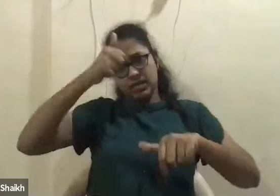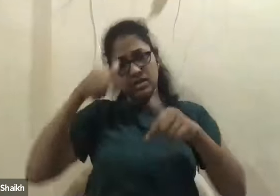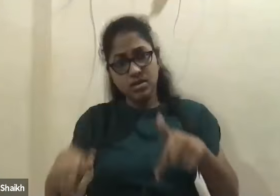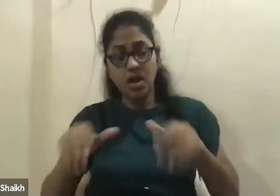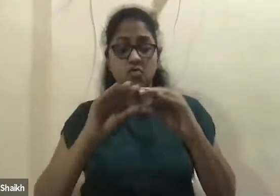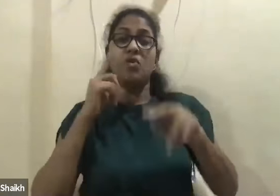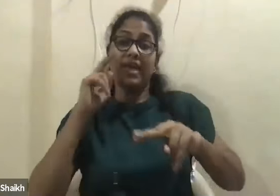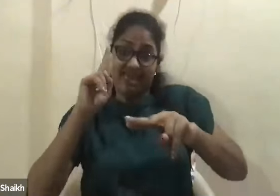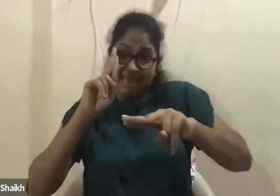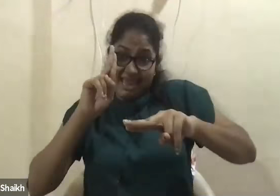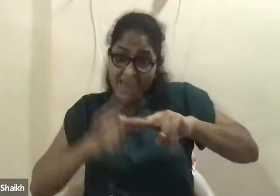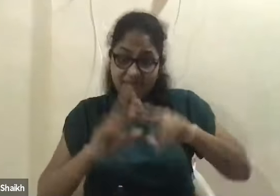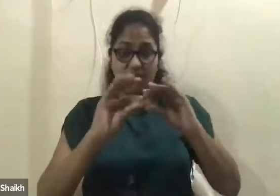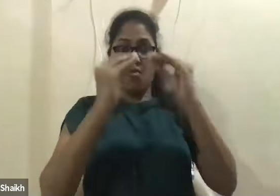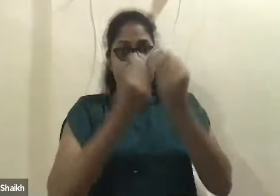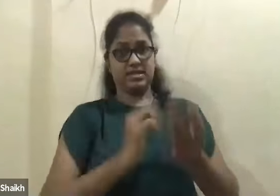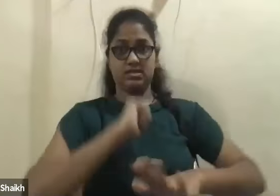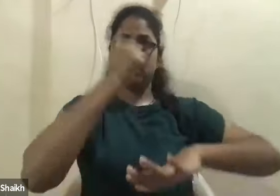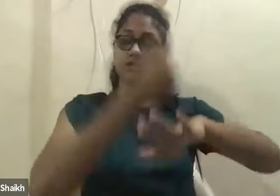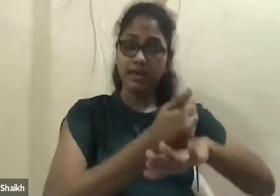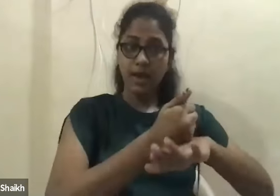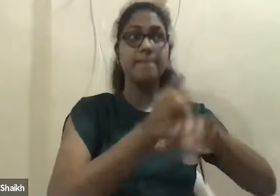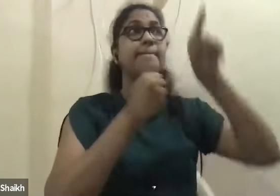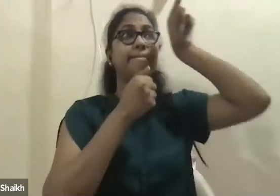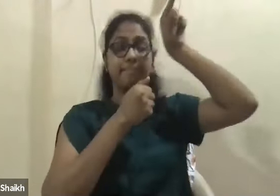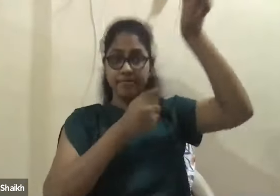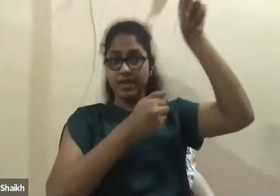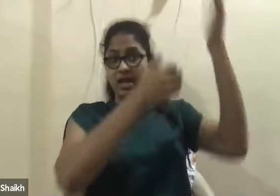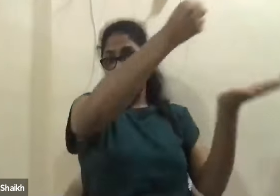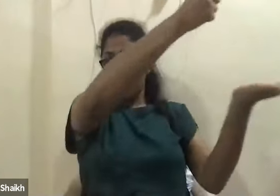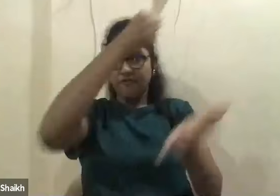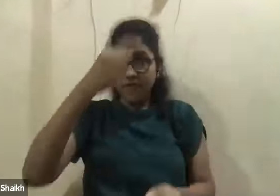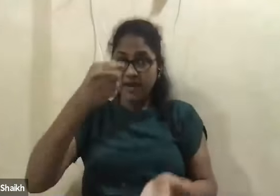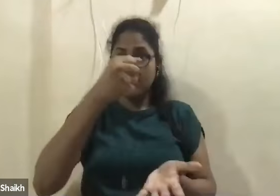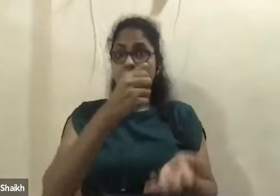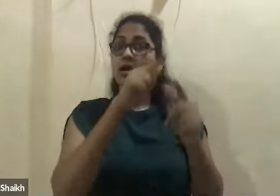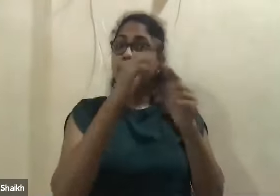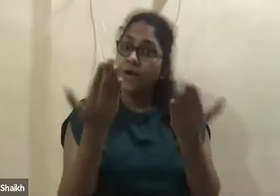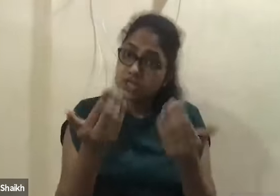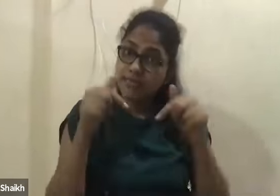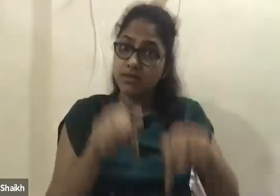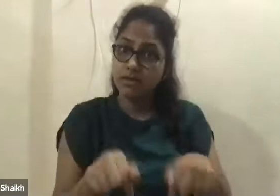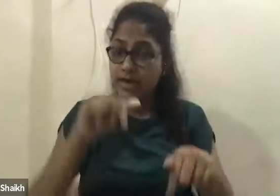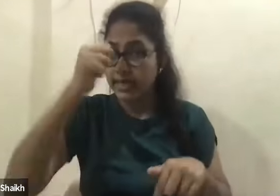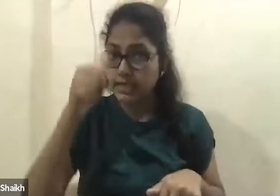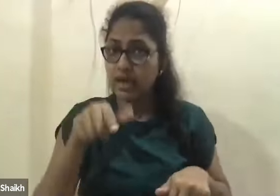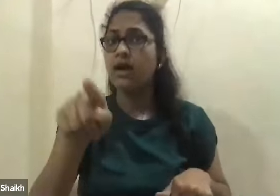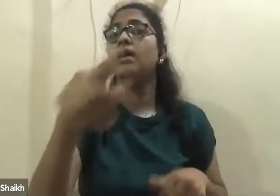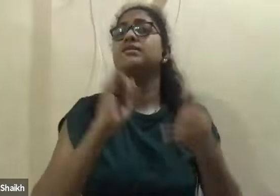place and they need to fund, can that happen? Right. So since it's a